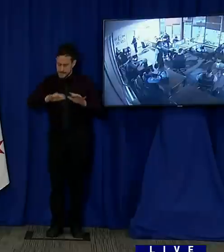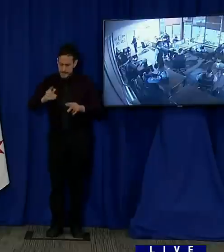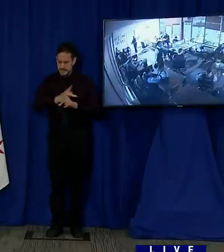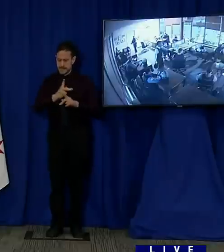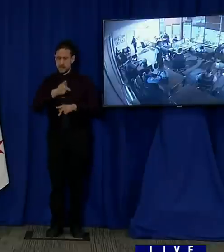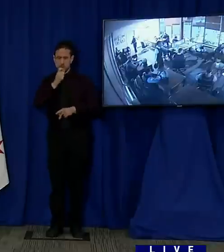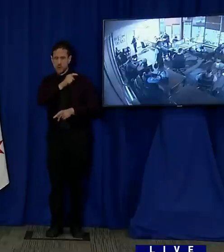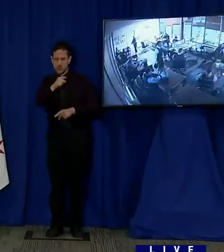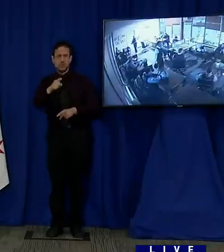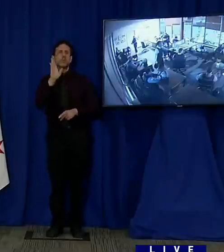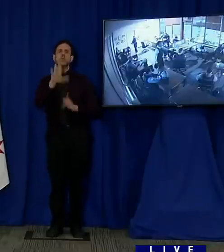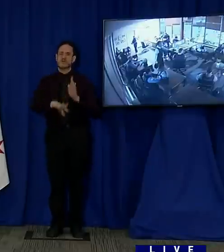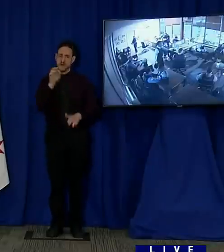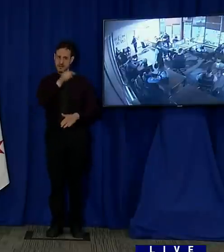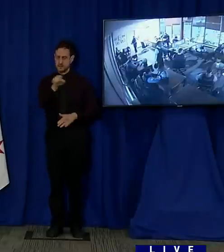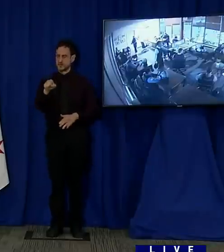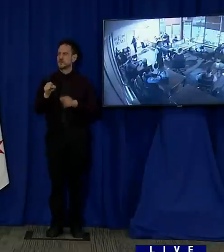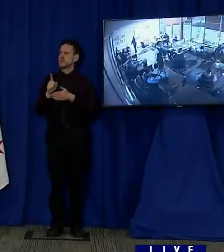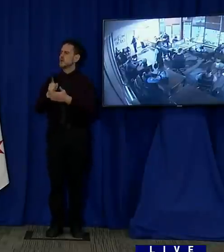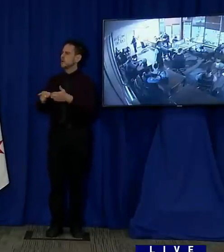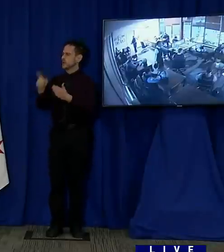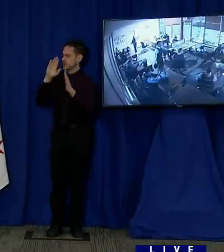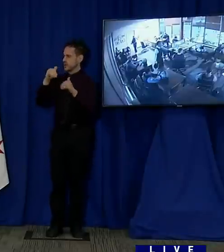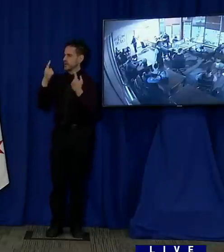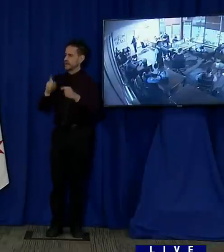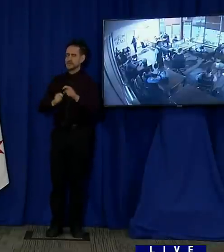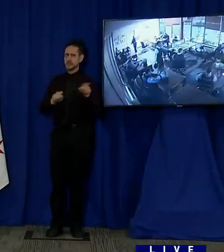What do you hope happens to these officers?